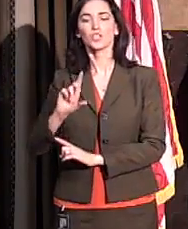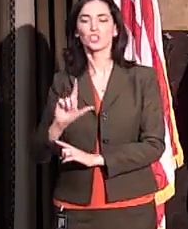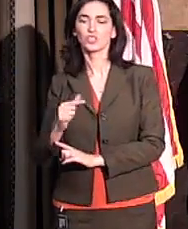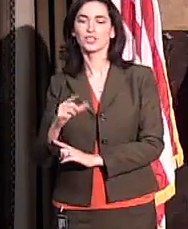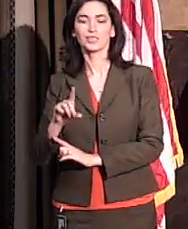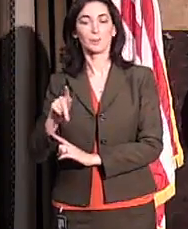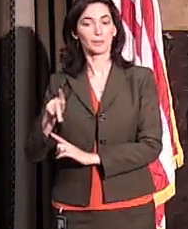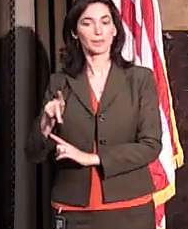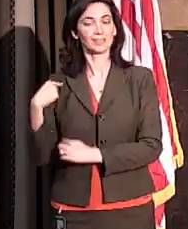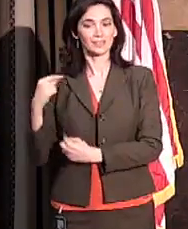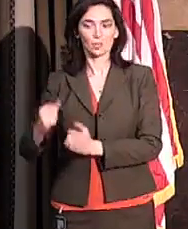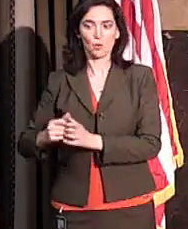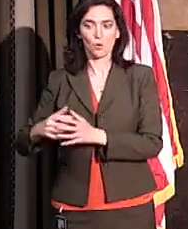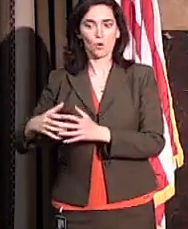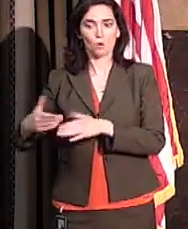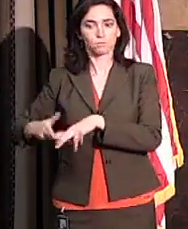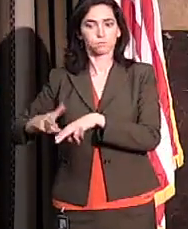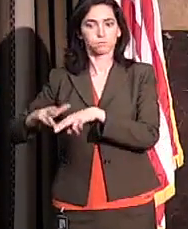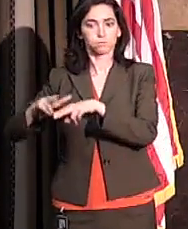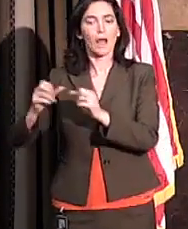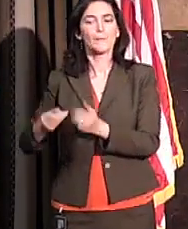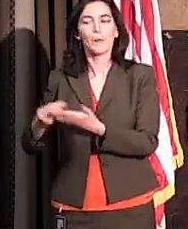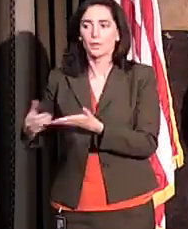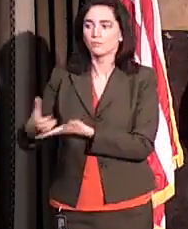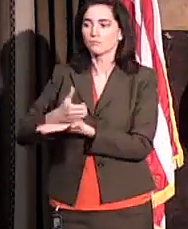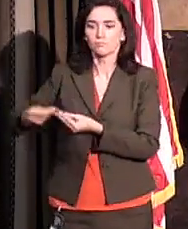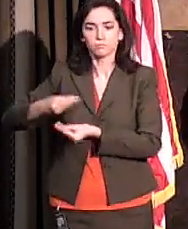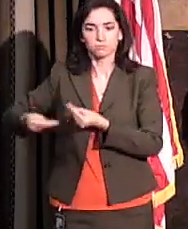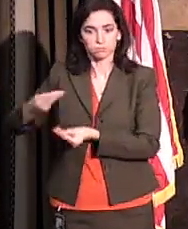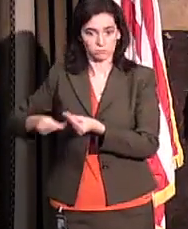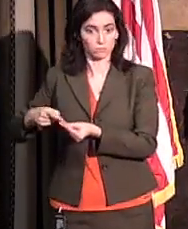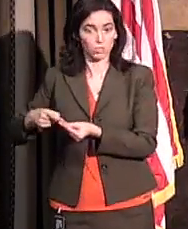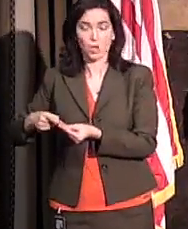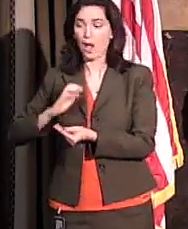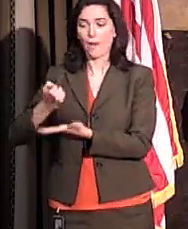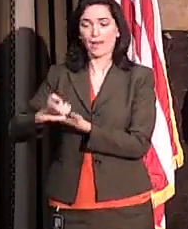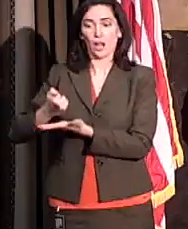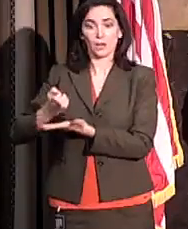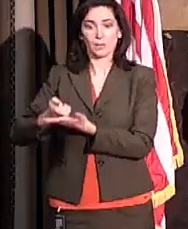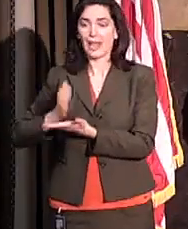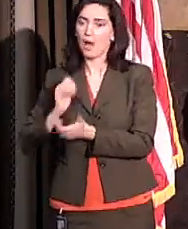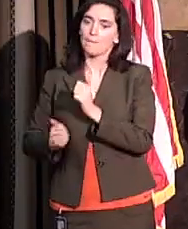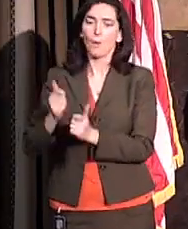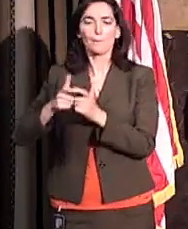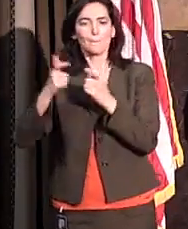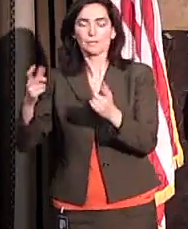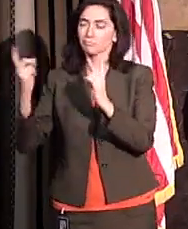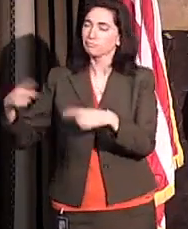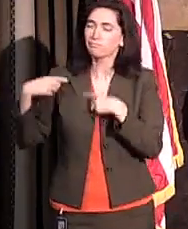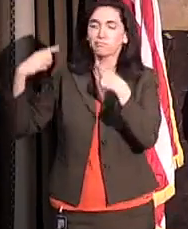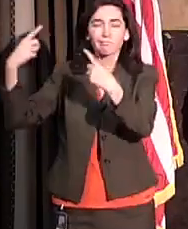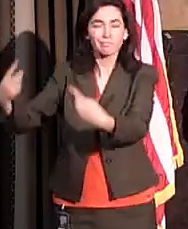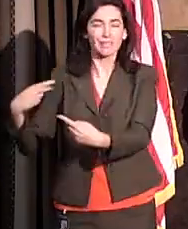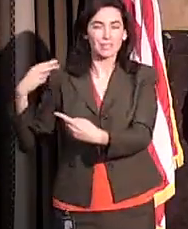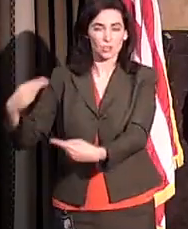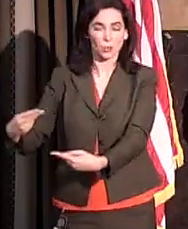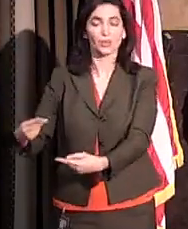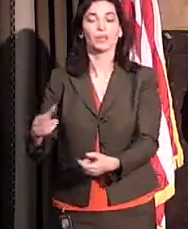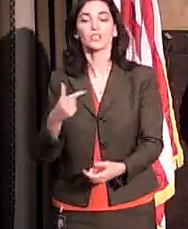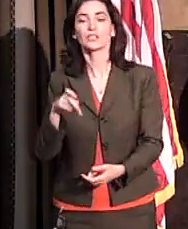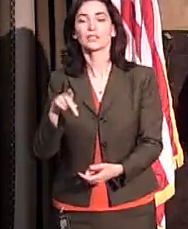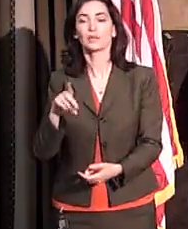growing. We were the largest ever in terms of the size of our economy. With a GDP over $250 billion